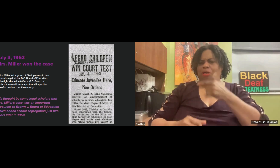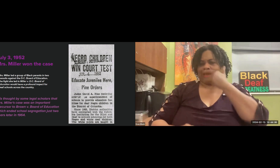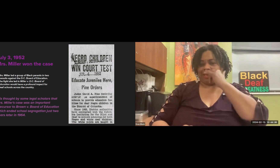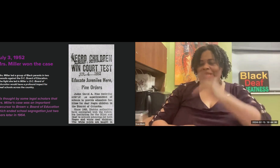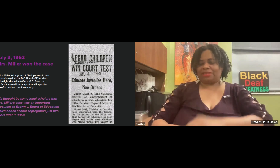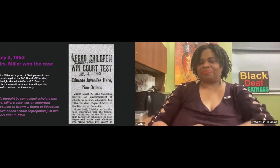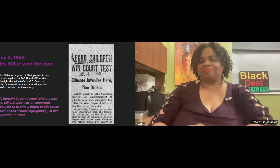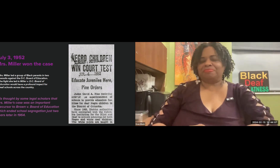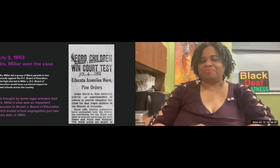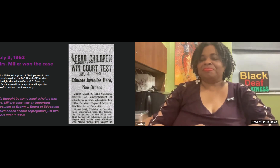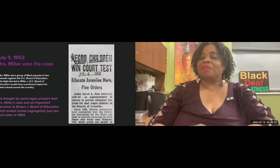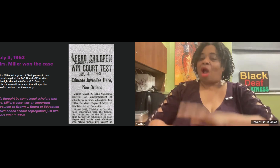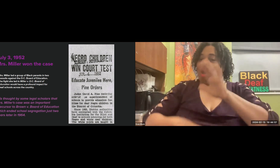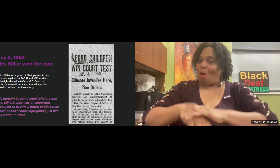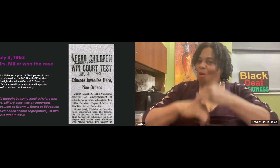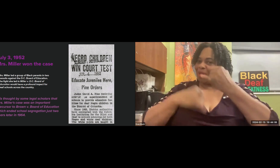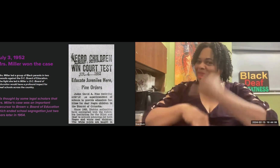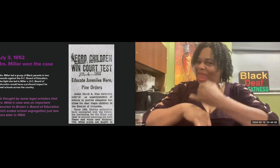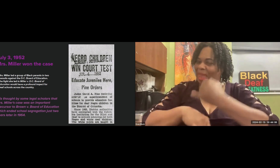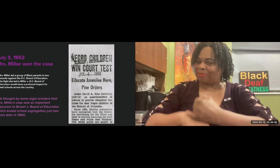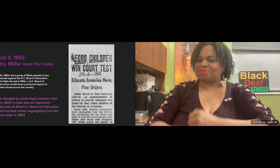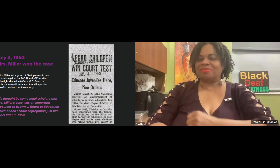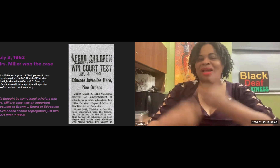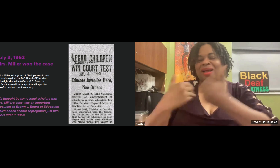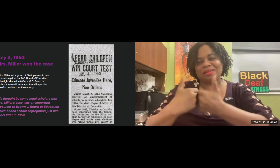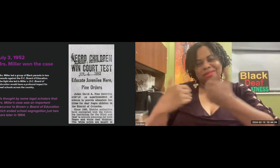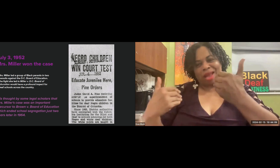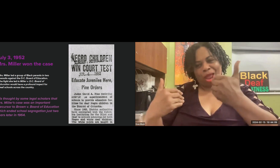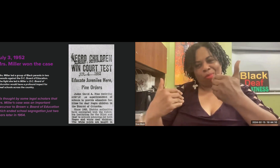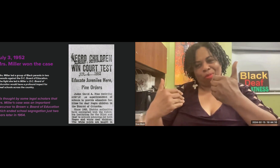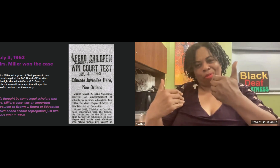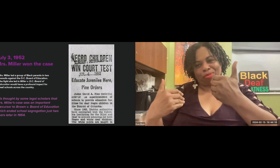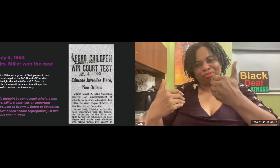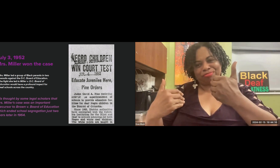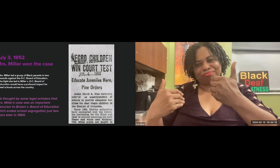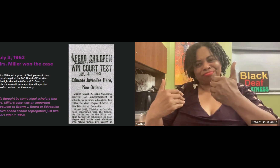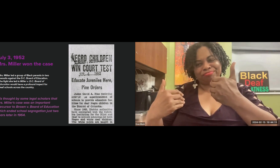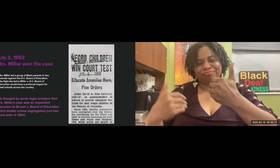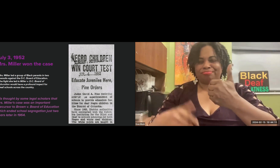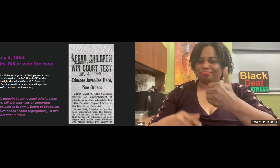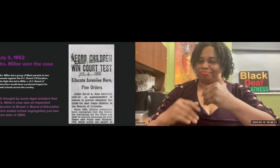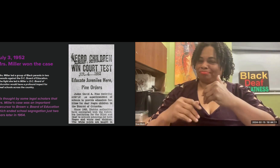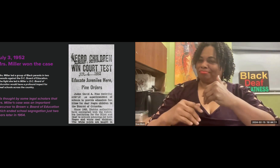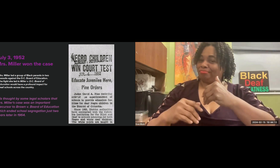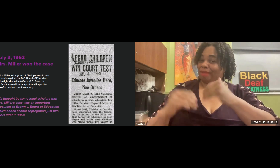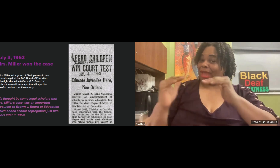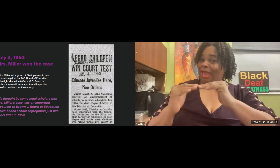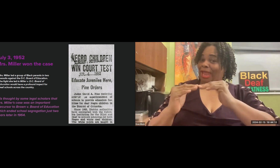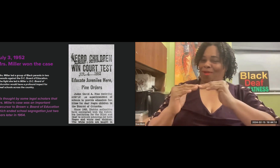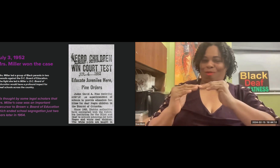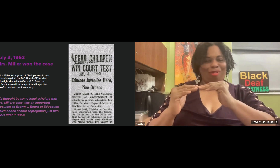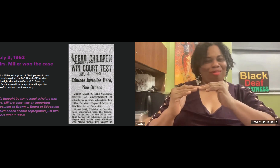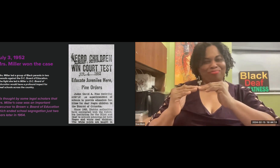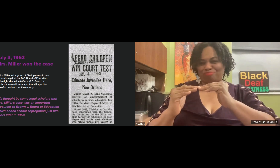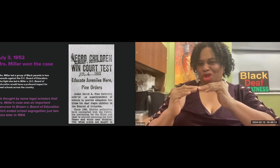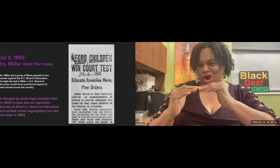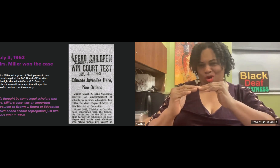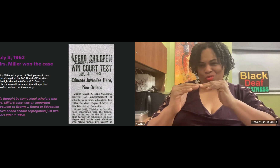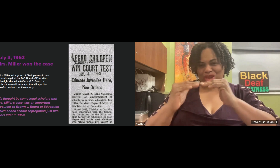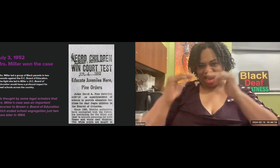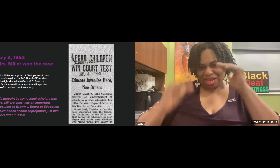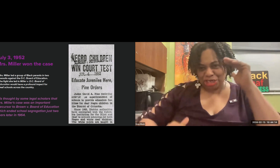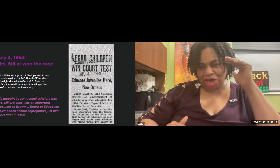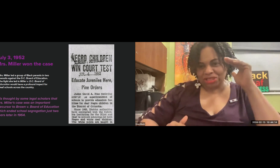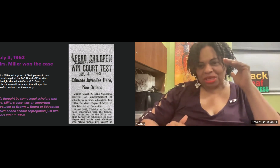to have deaf children, Black deaf children, integrated there on their campus. But they did so in a building that was